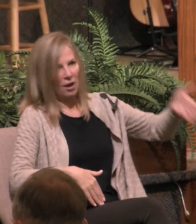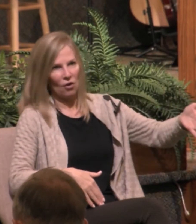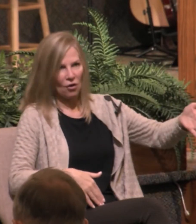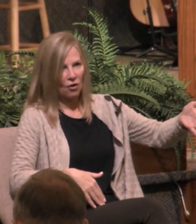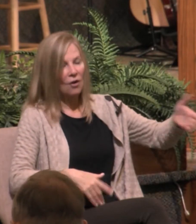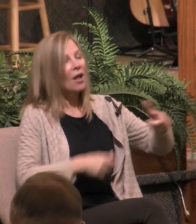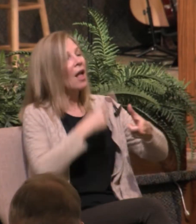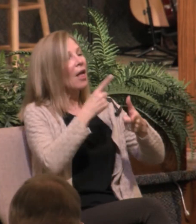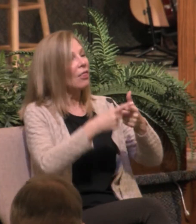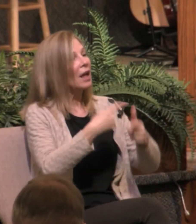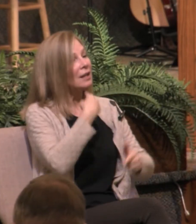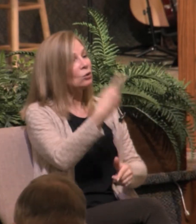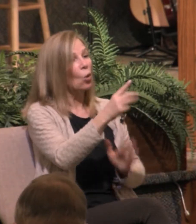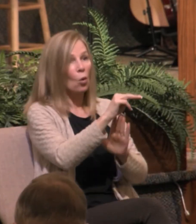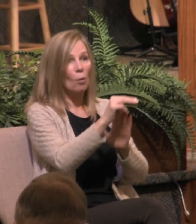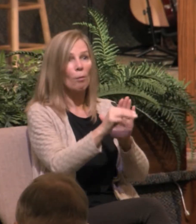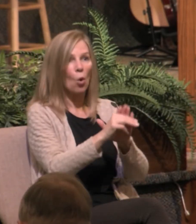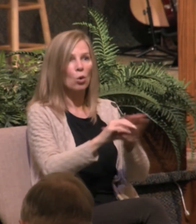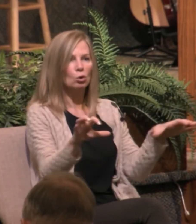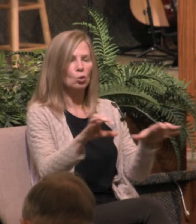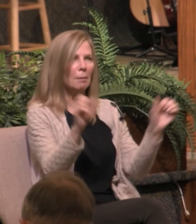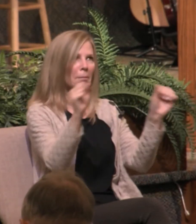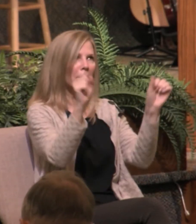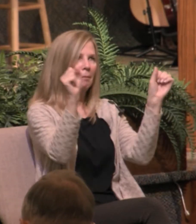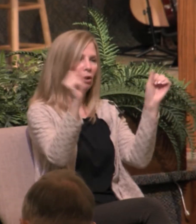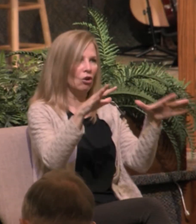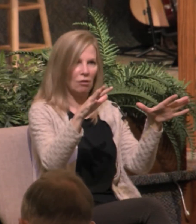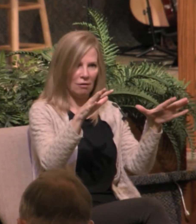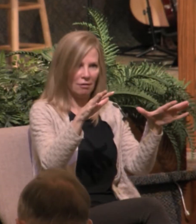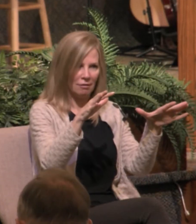And then he had Moses perform a miracle.